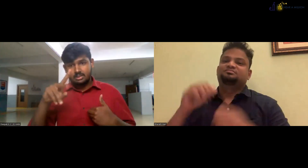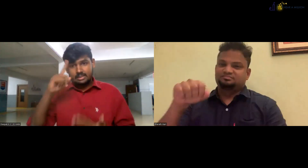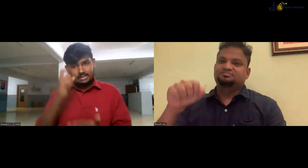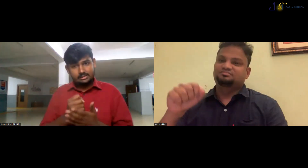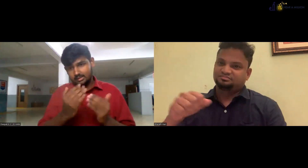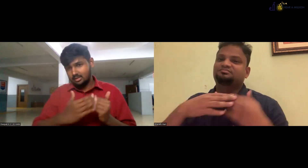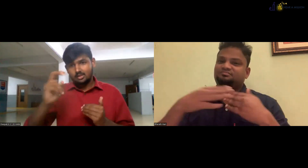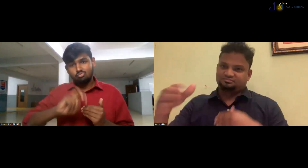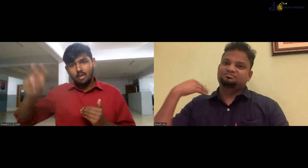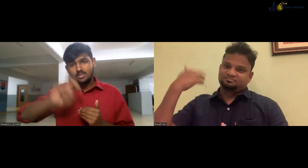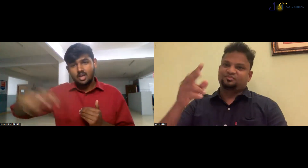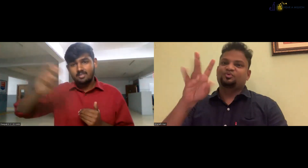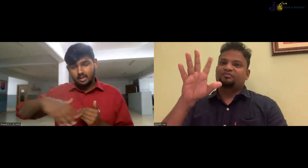Okay,